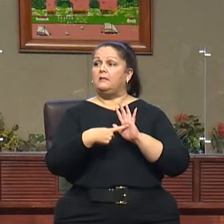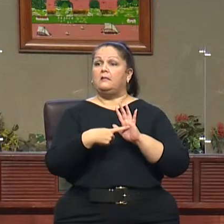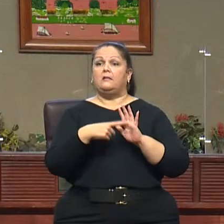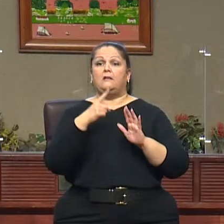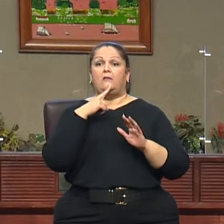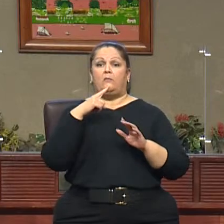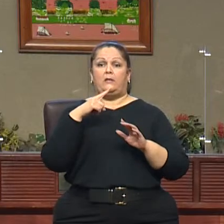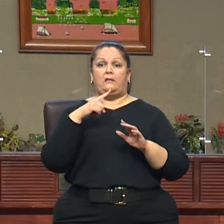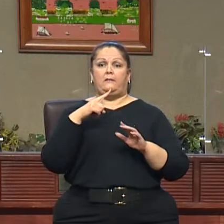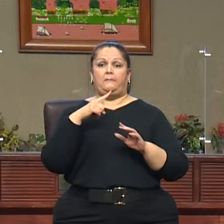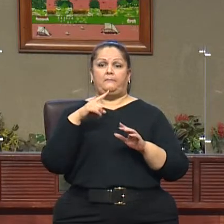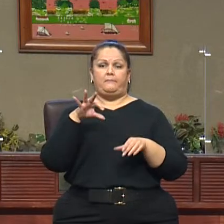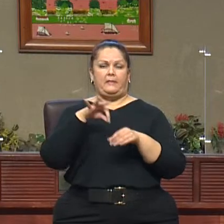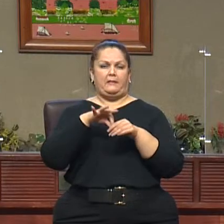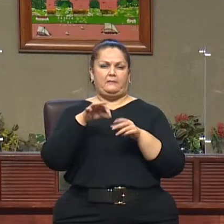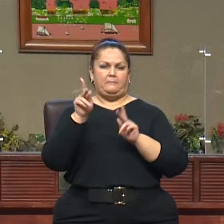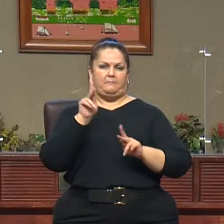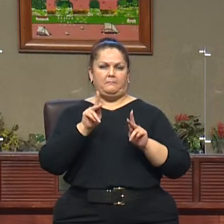elected officials.